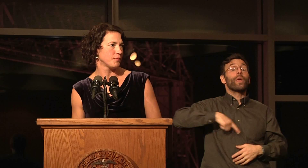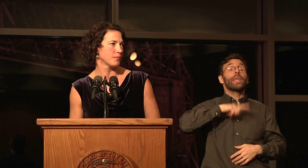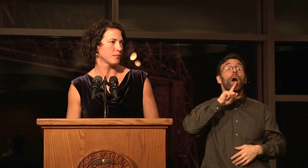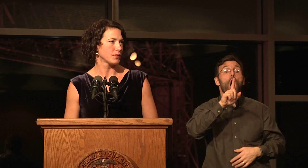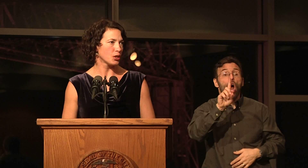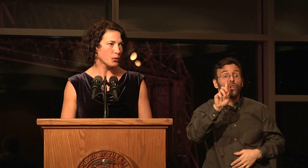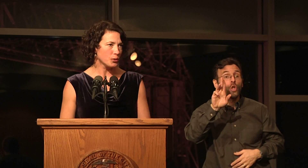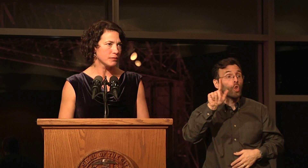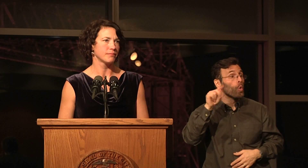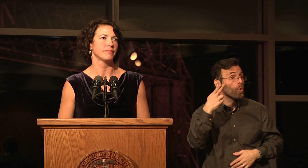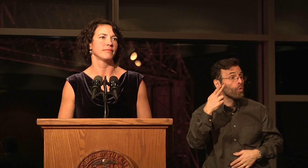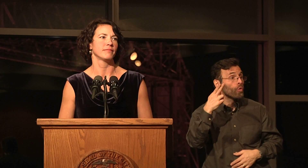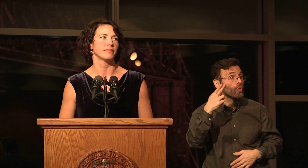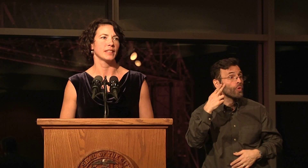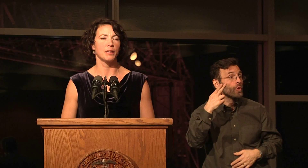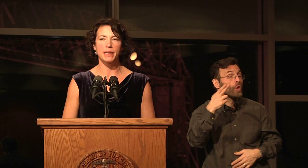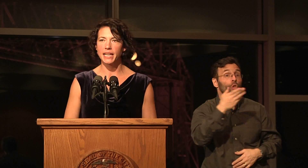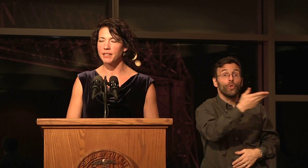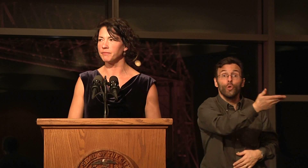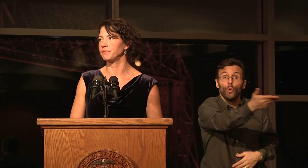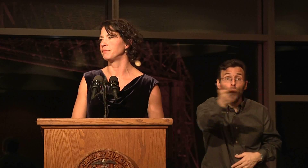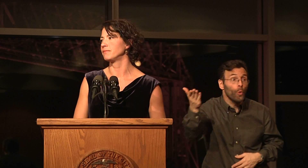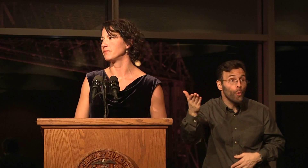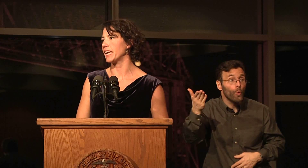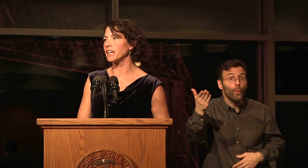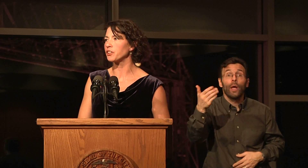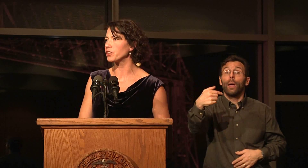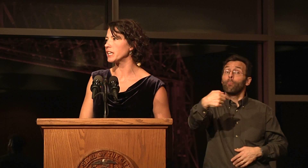Duluth. You and me,